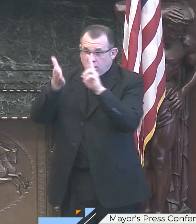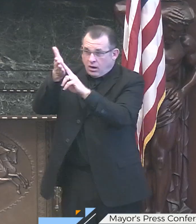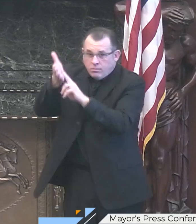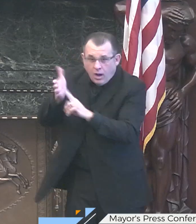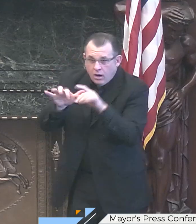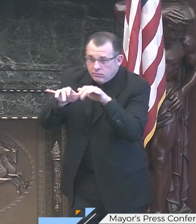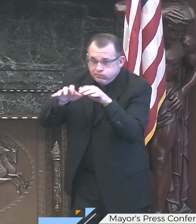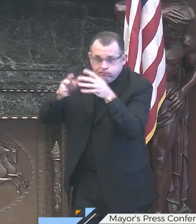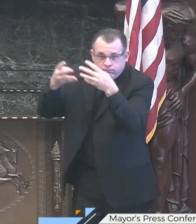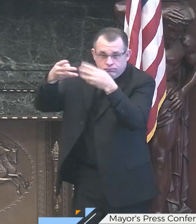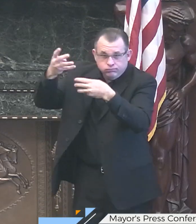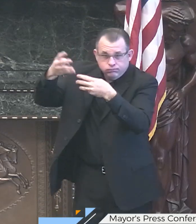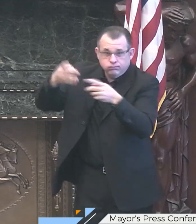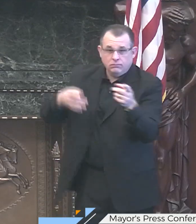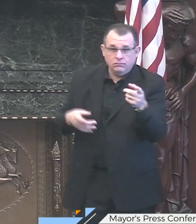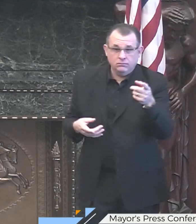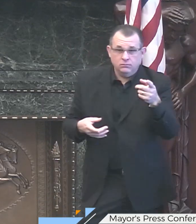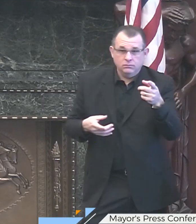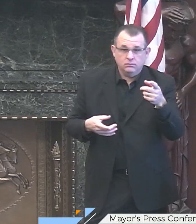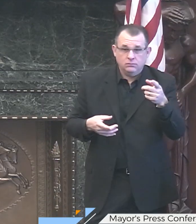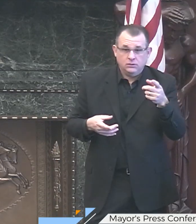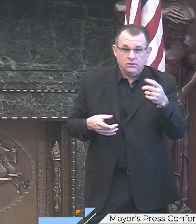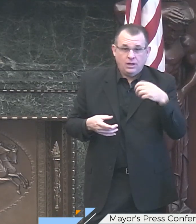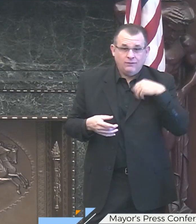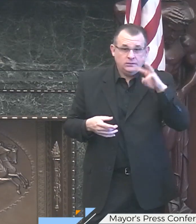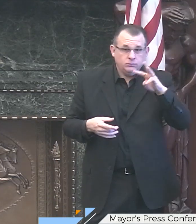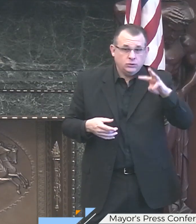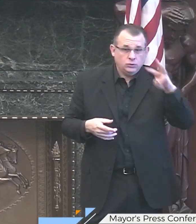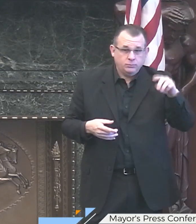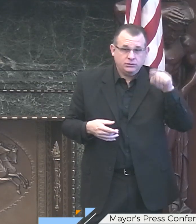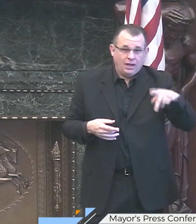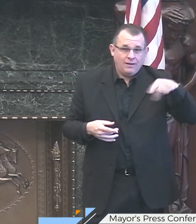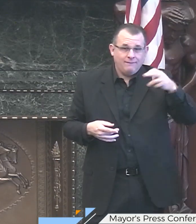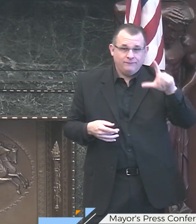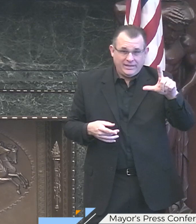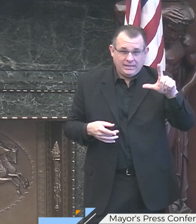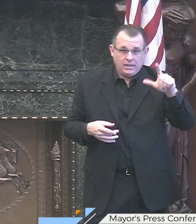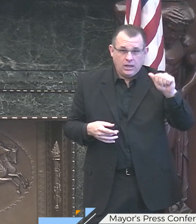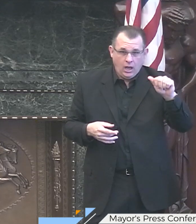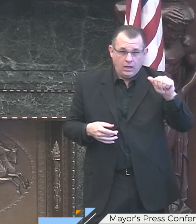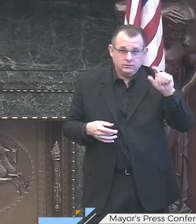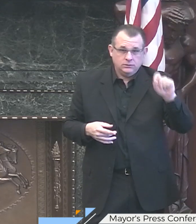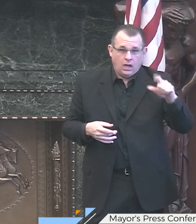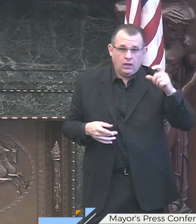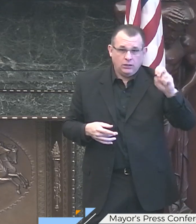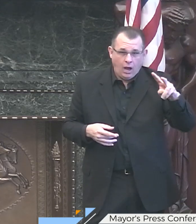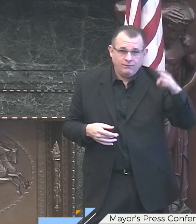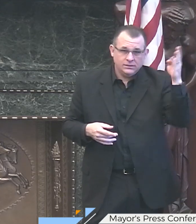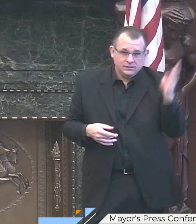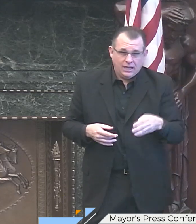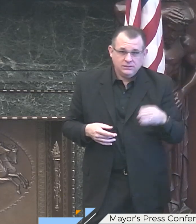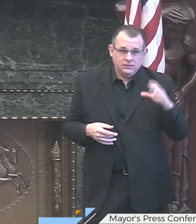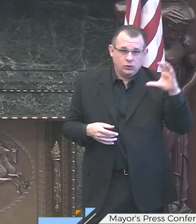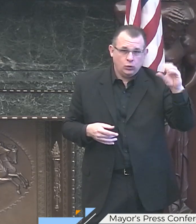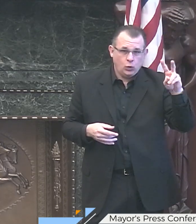www.phila.gov/COVID, COVID. And if people have medical questions, they can contact our 800 number,